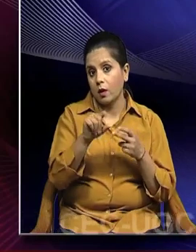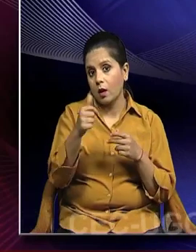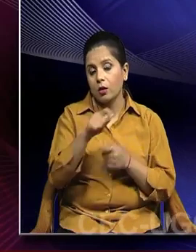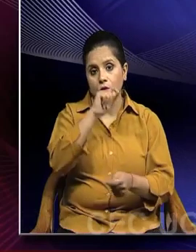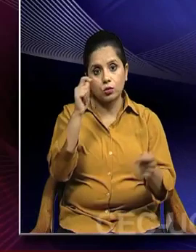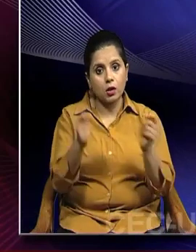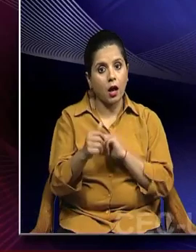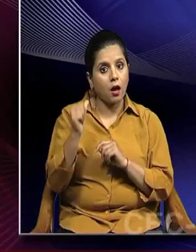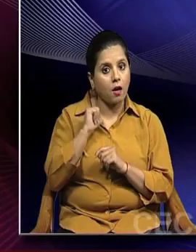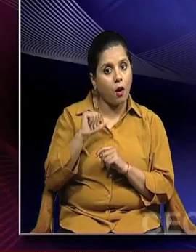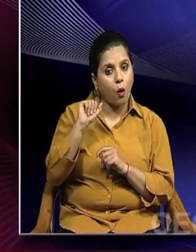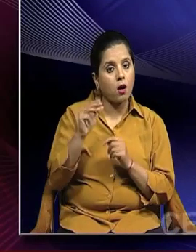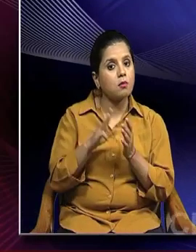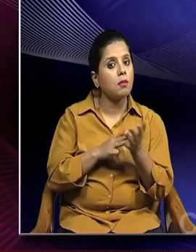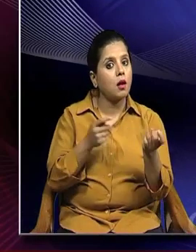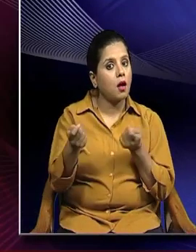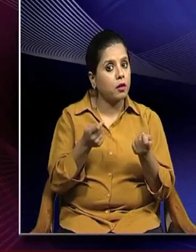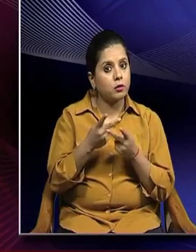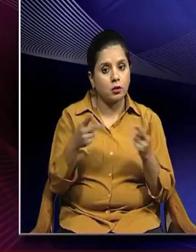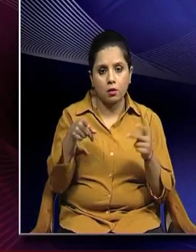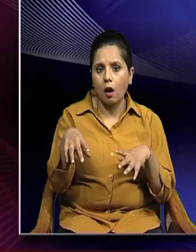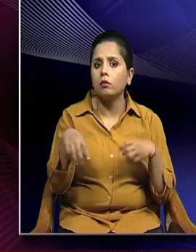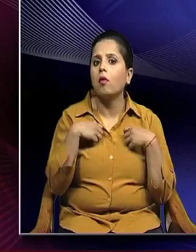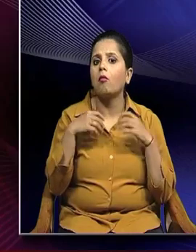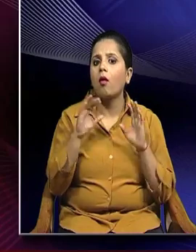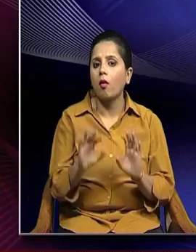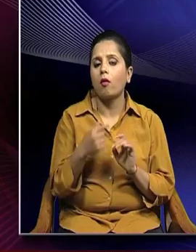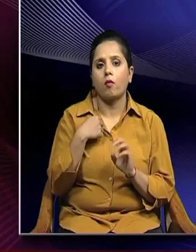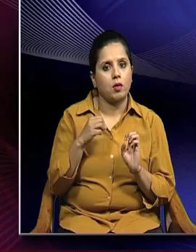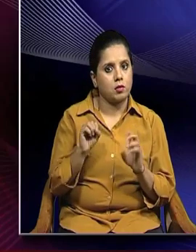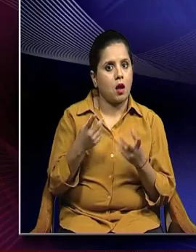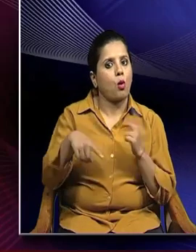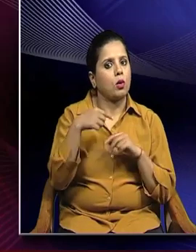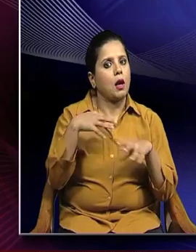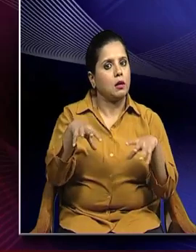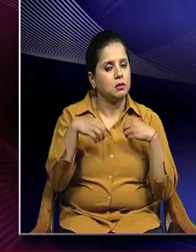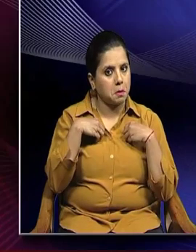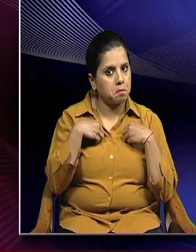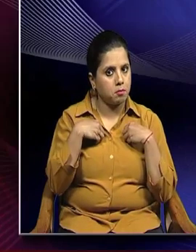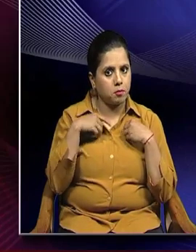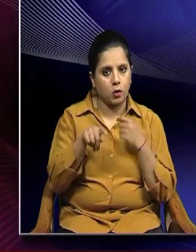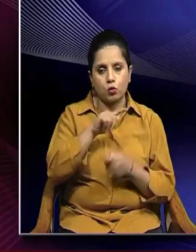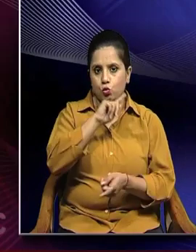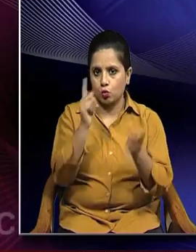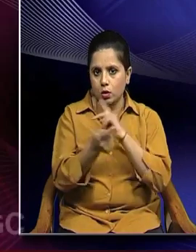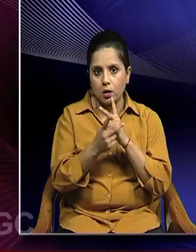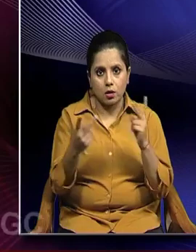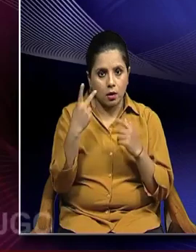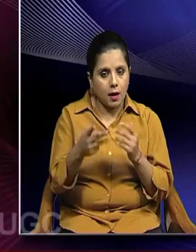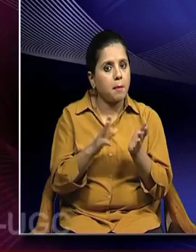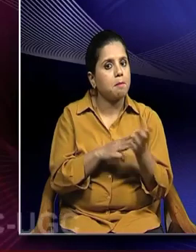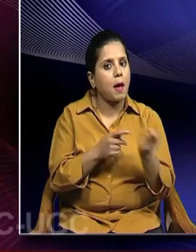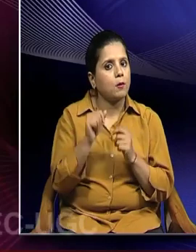transformational style of management was also accepted. We started accepting the transformational style of